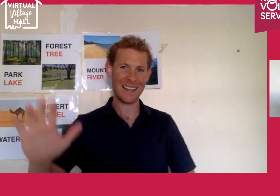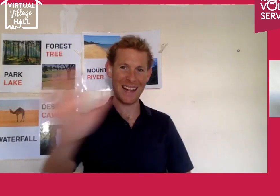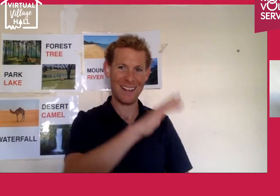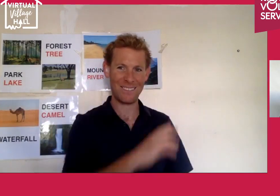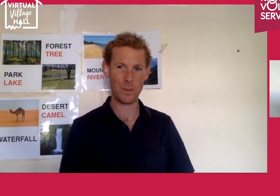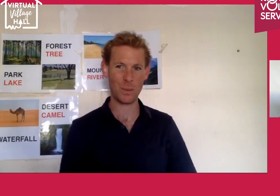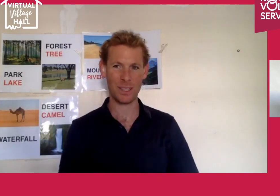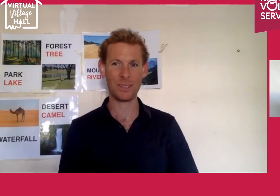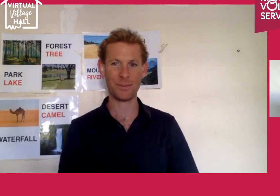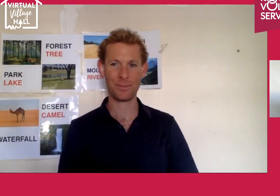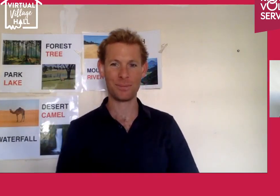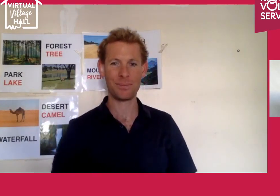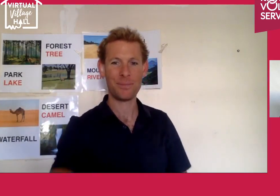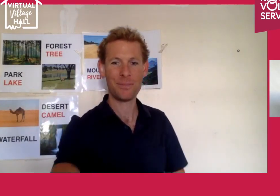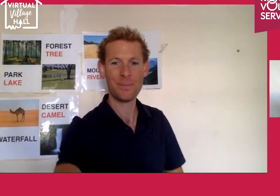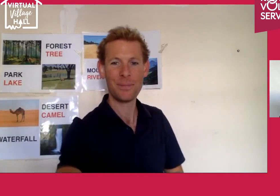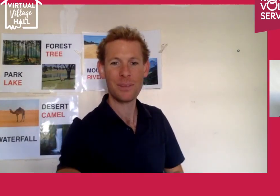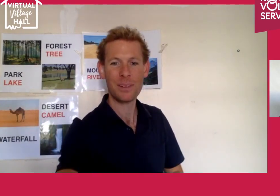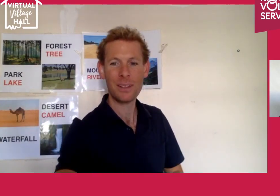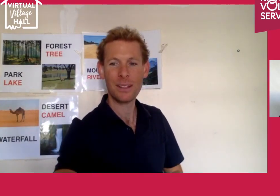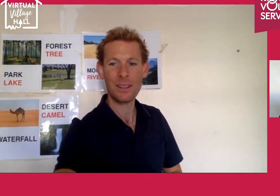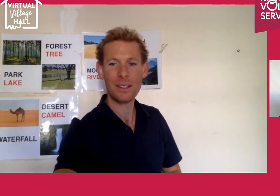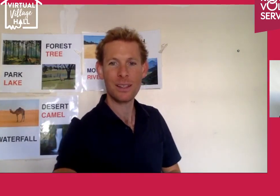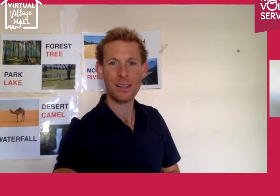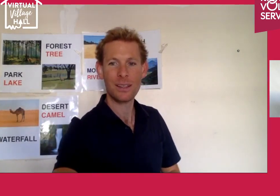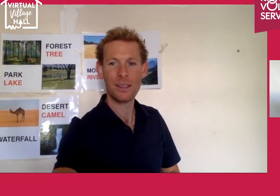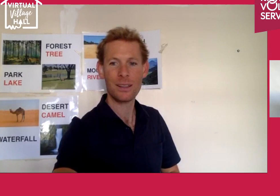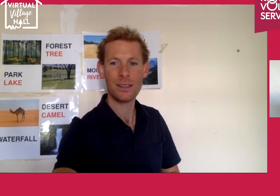Well done. Well done, everyone. Really.